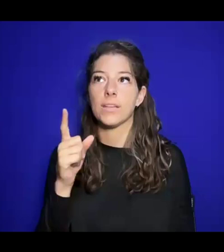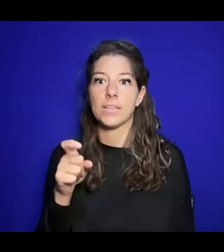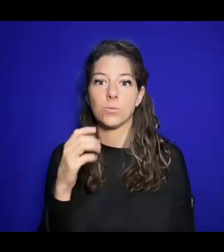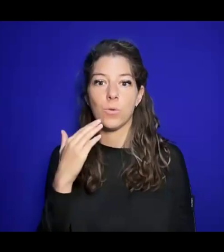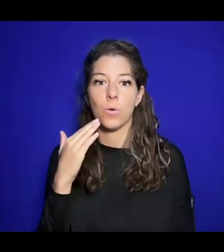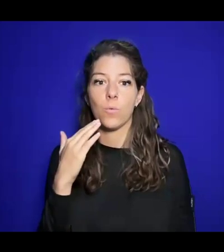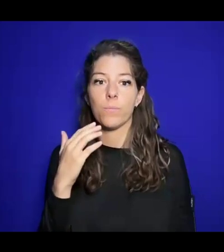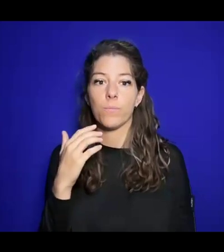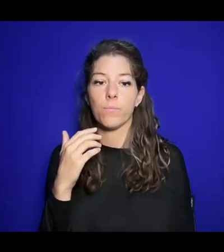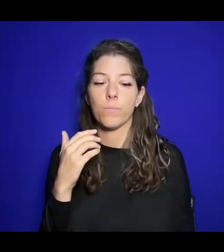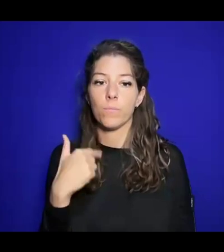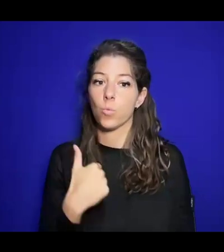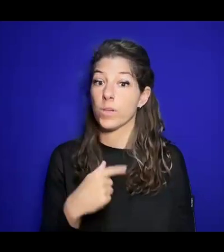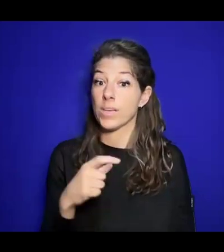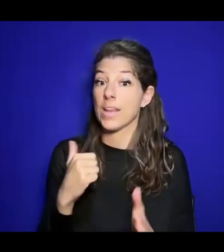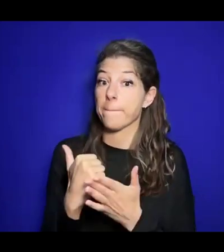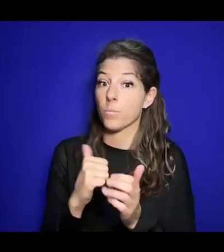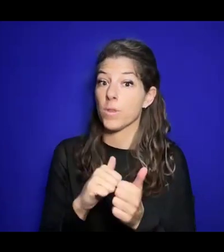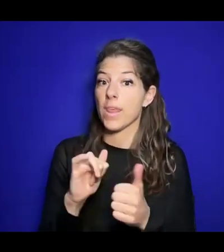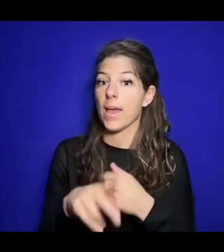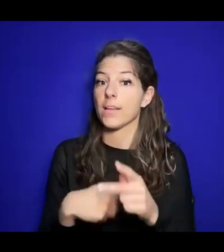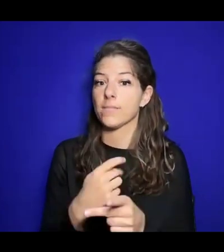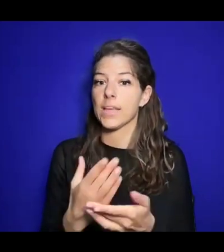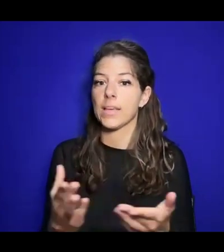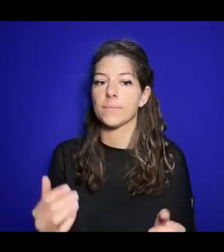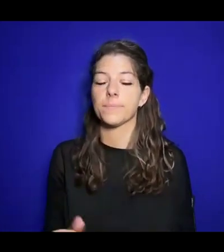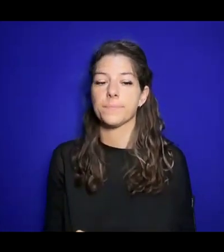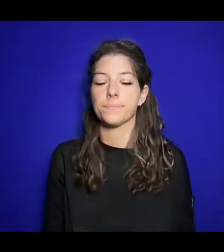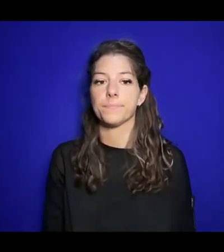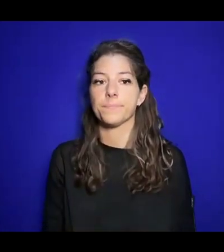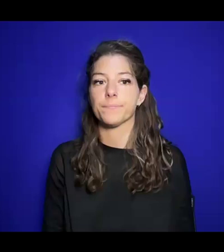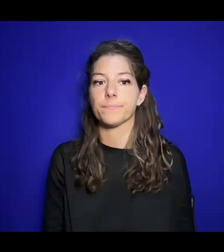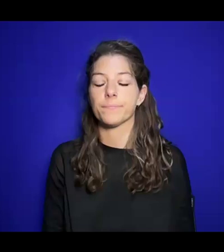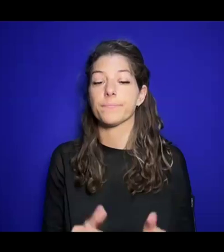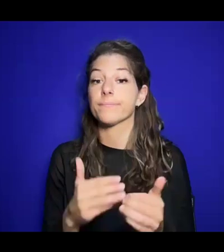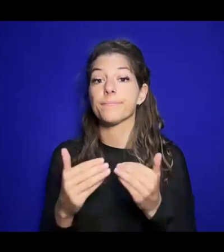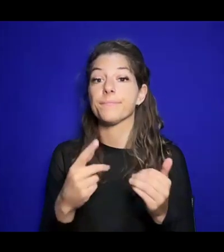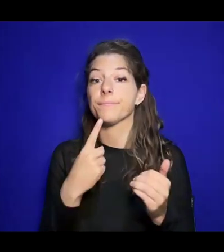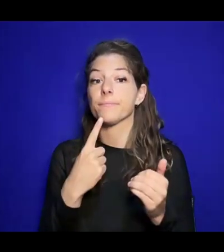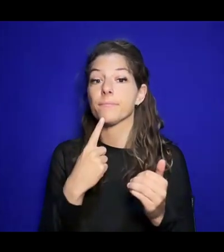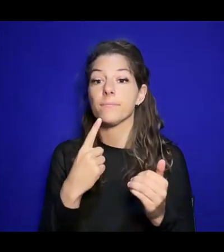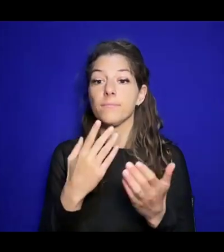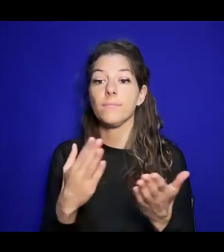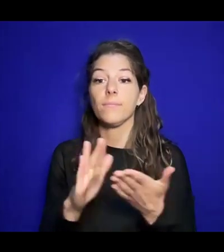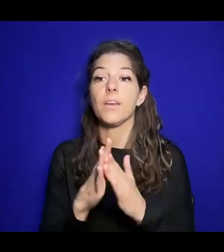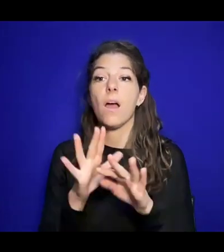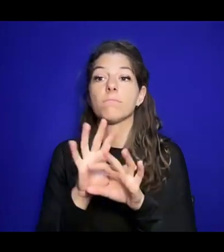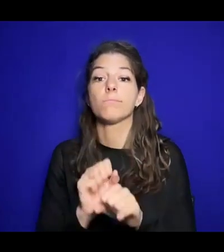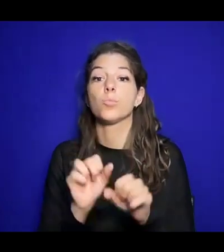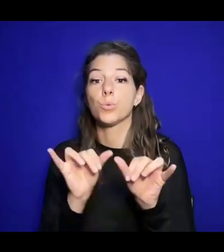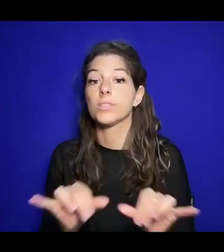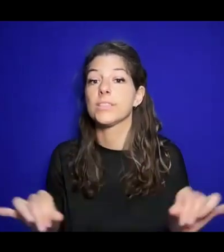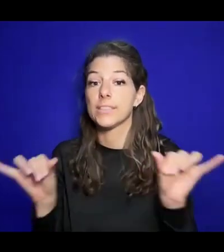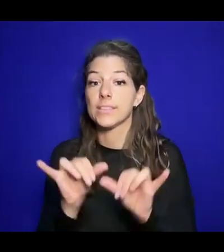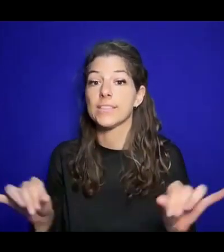that, we need help with this sort of thing. But anyway, as I say, things become routine over a while. It can